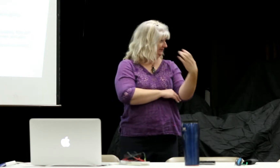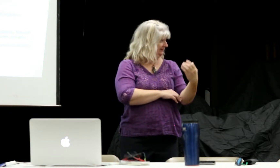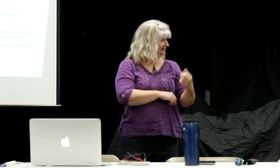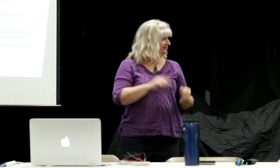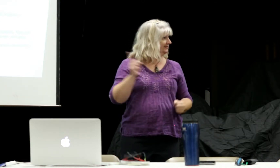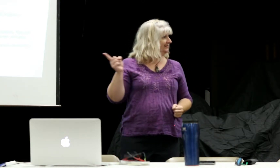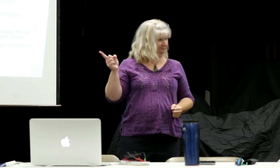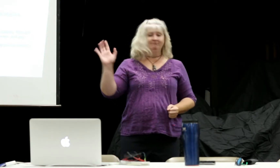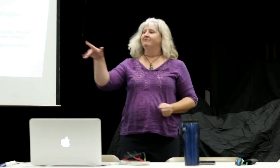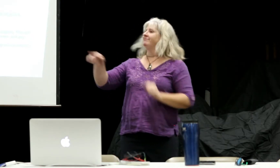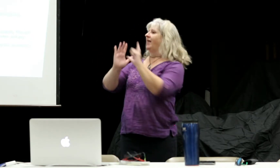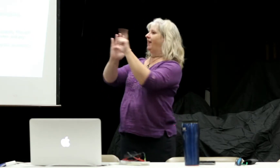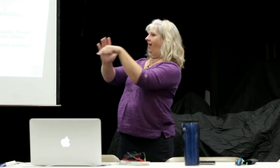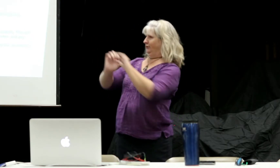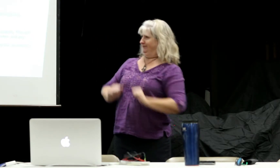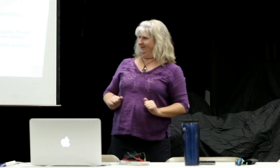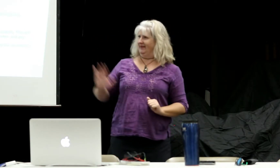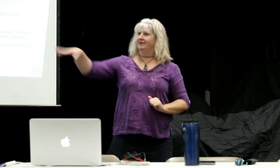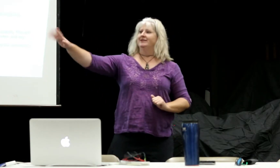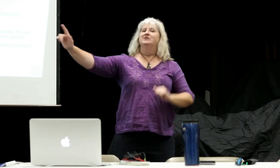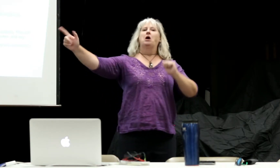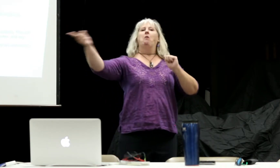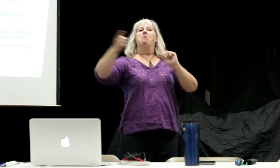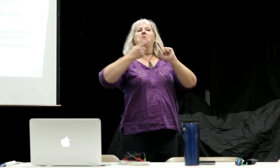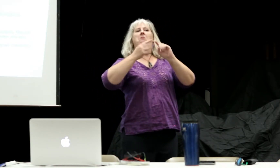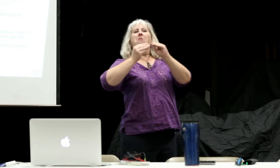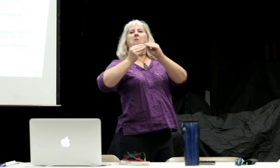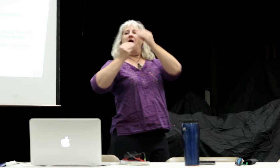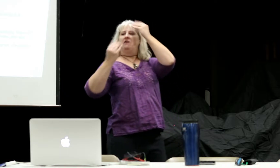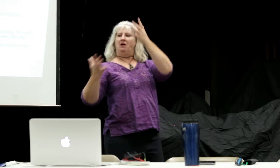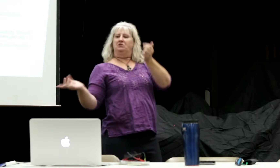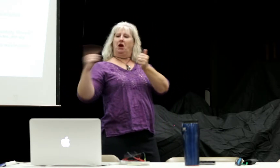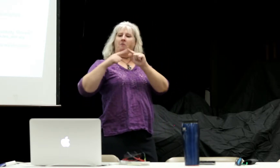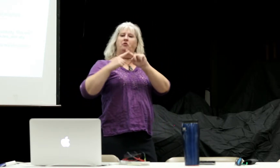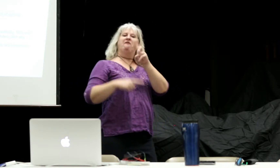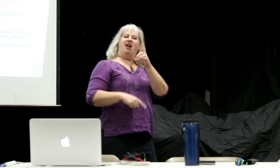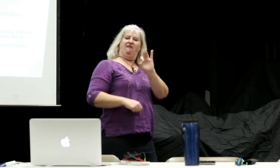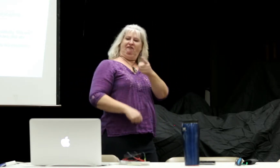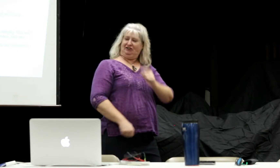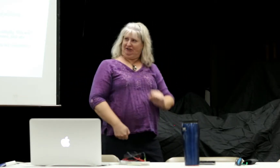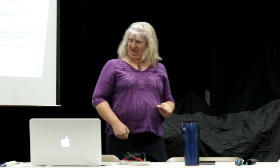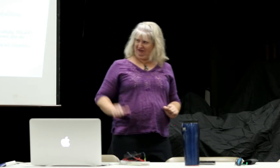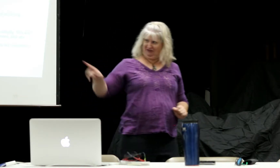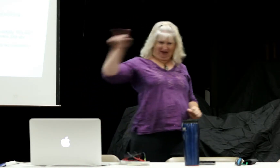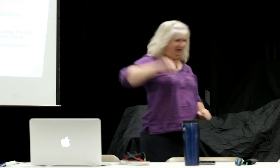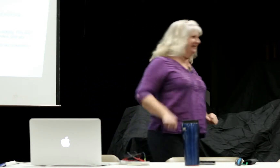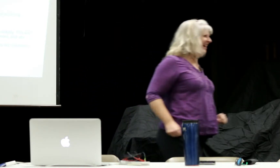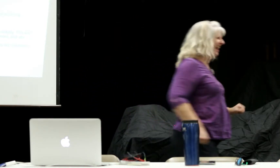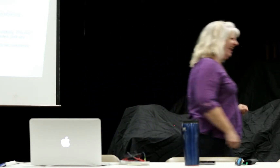Do you want to talk about Christmas? Okay, later. Okay, more information to come about